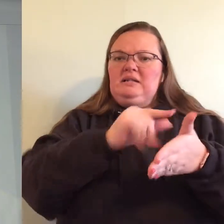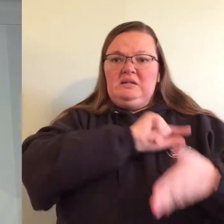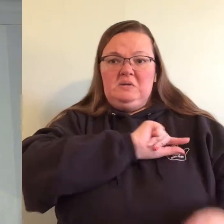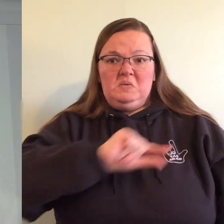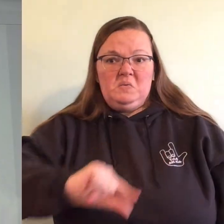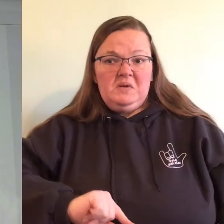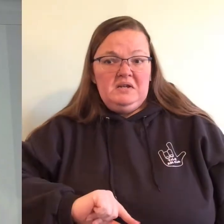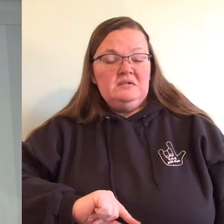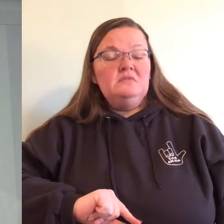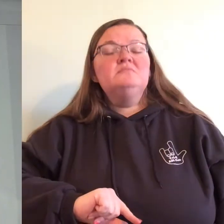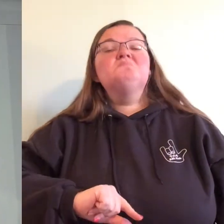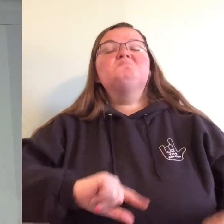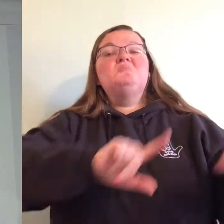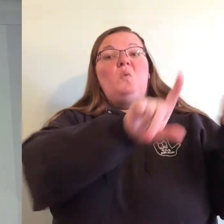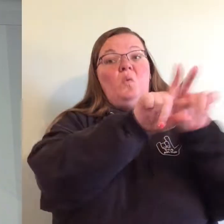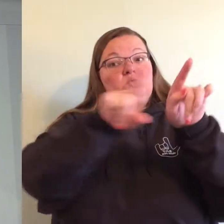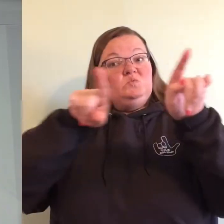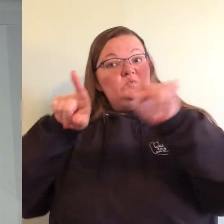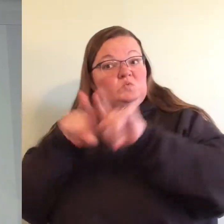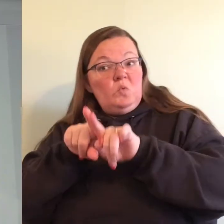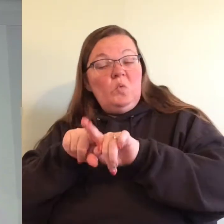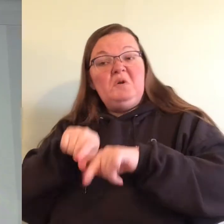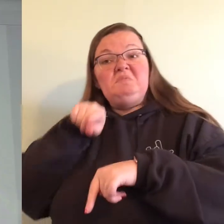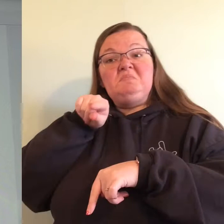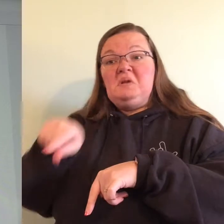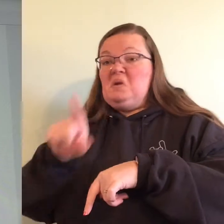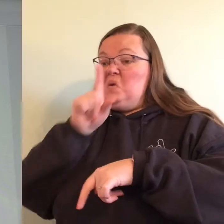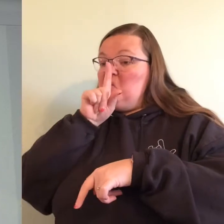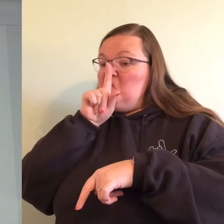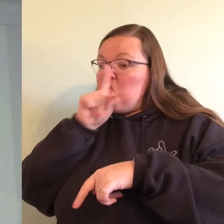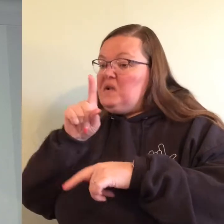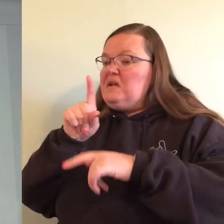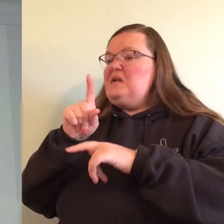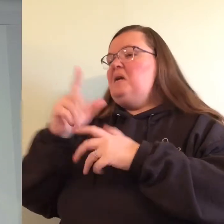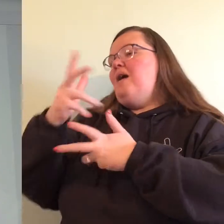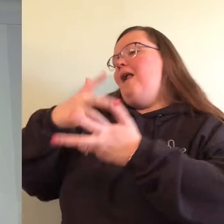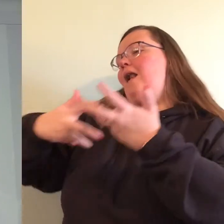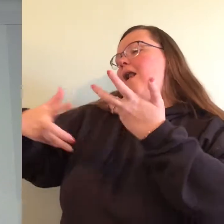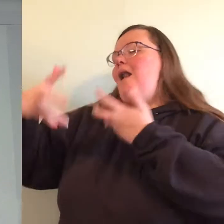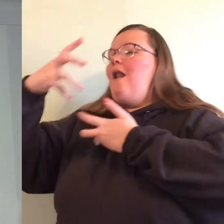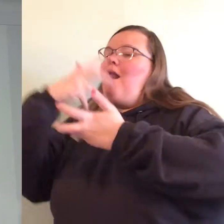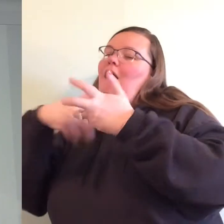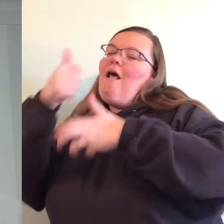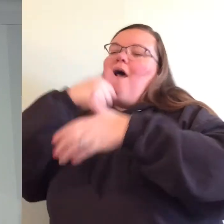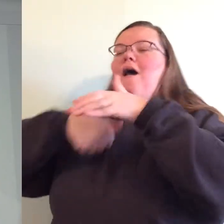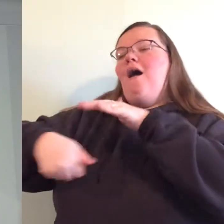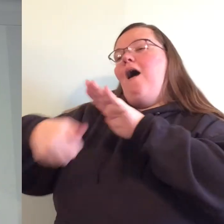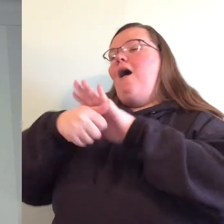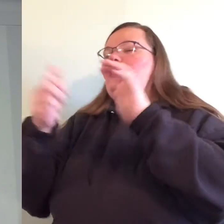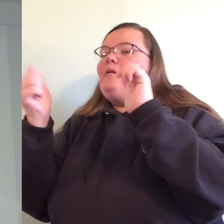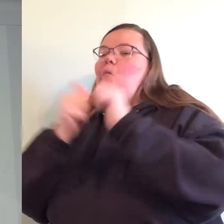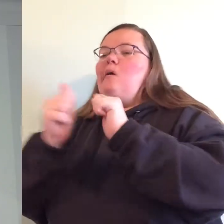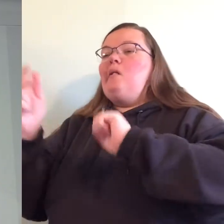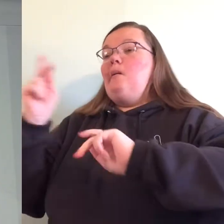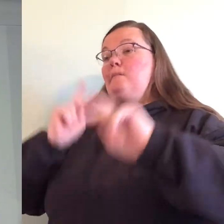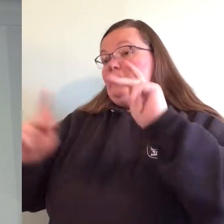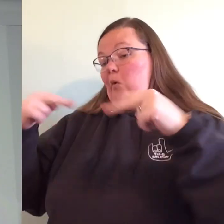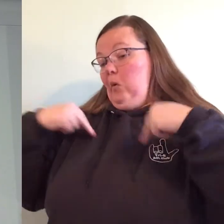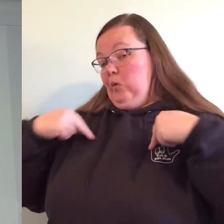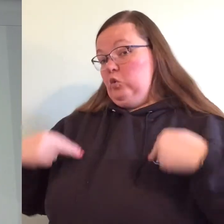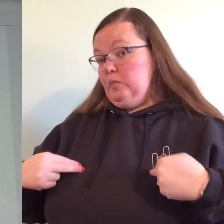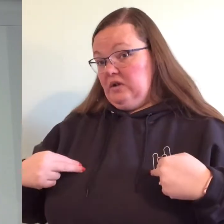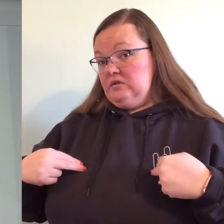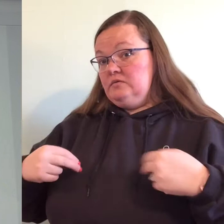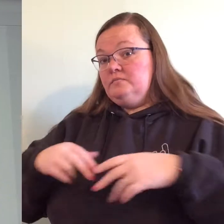Lone Islands, etc. Also on comforting her said Majesty's enemies, harboring spies, and fraternizing with